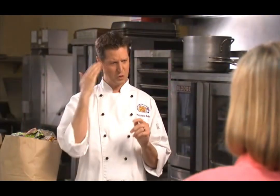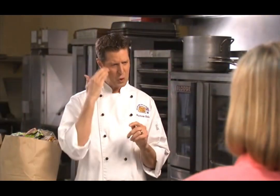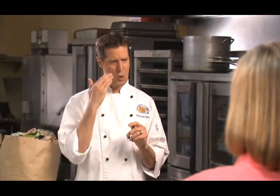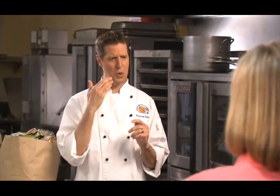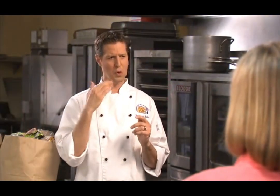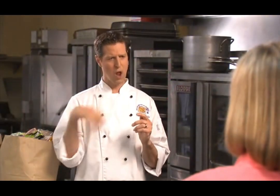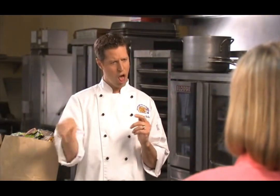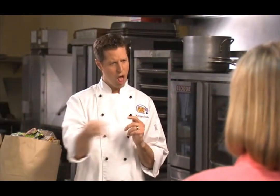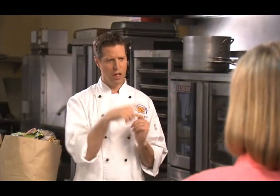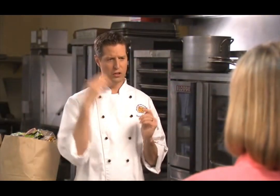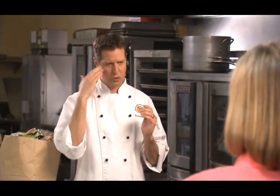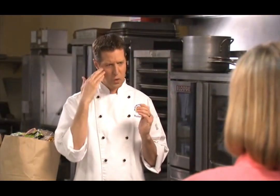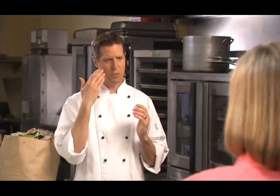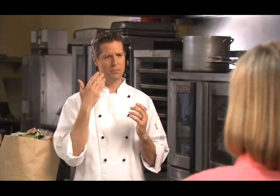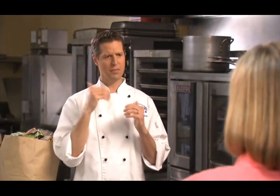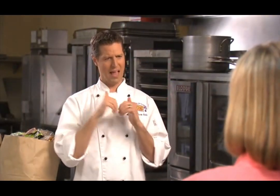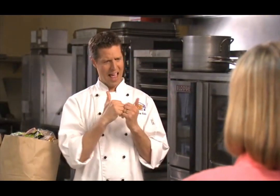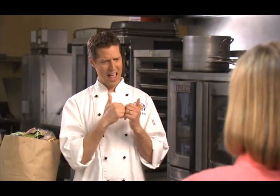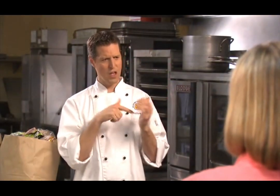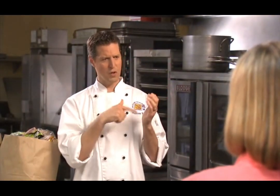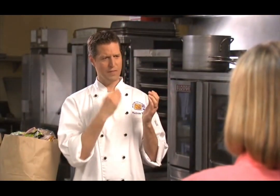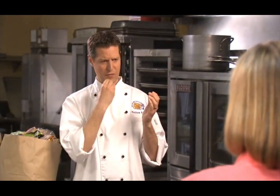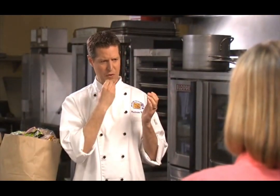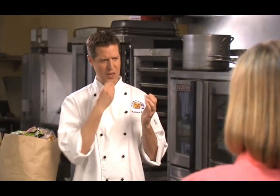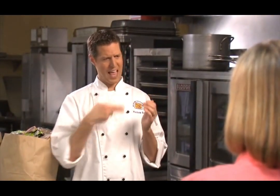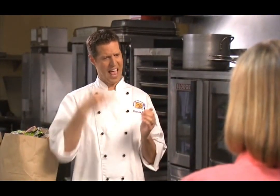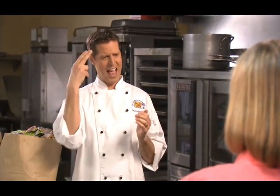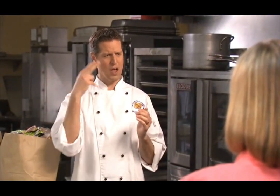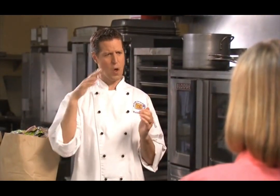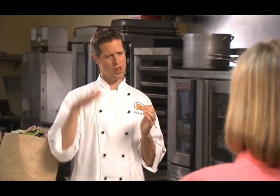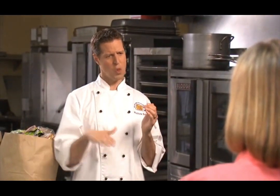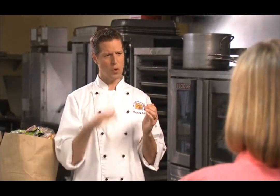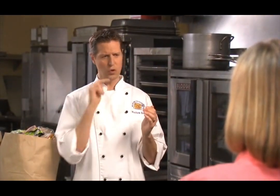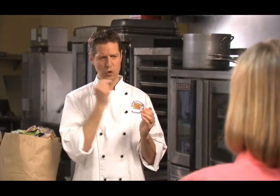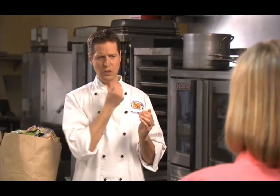How do our viewers know if a food is high or low in a nutrient?